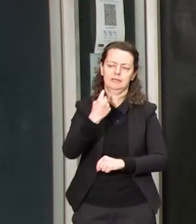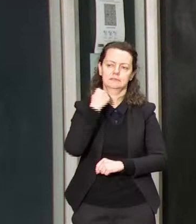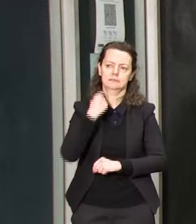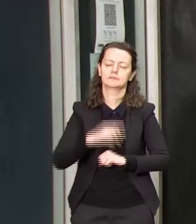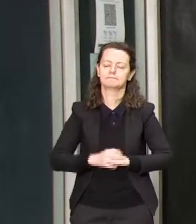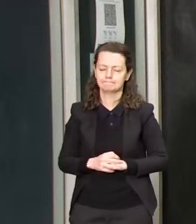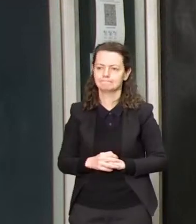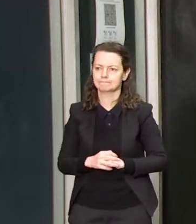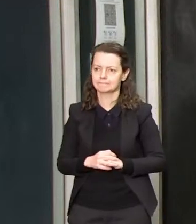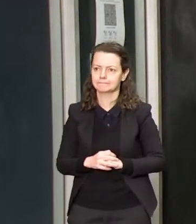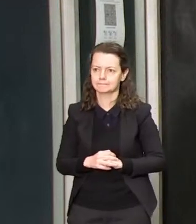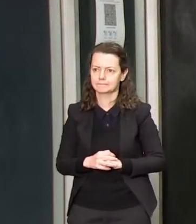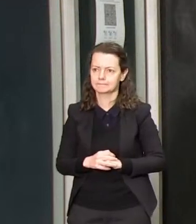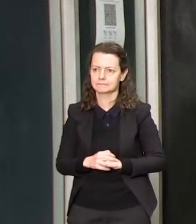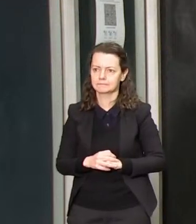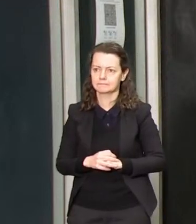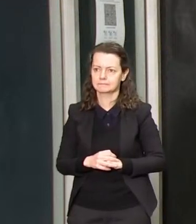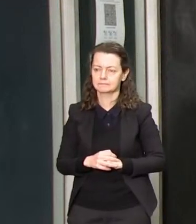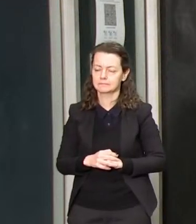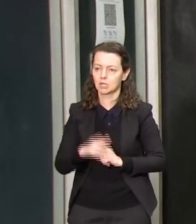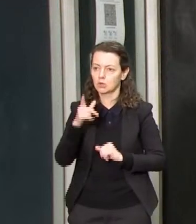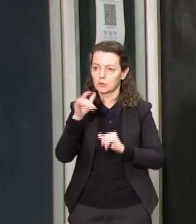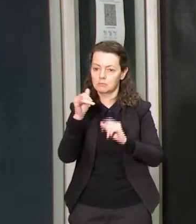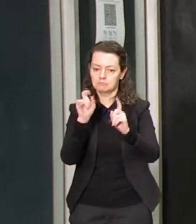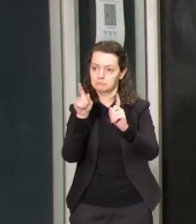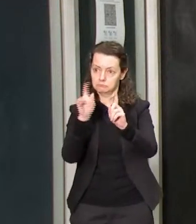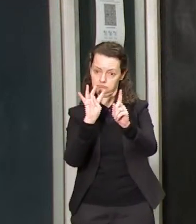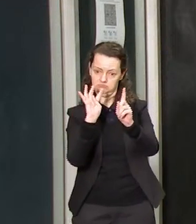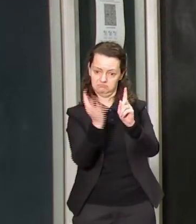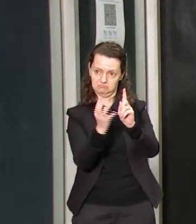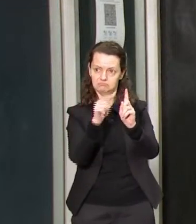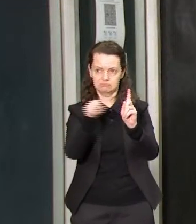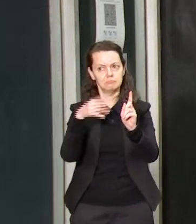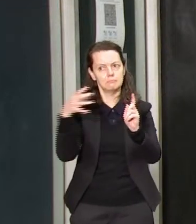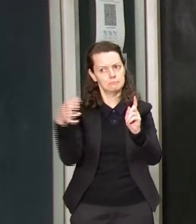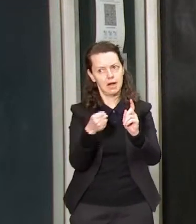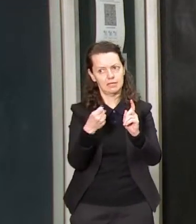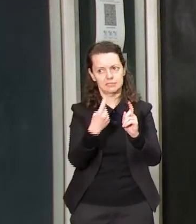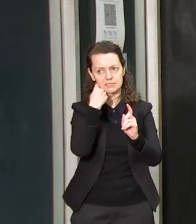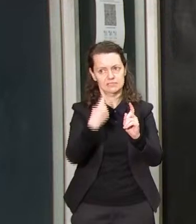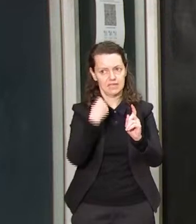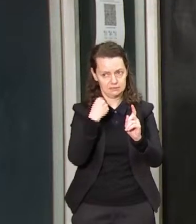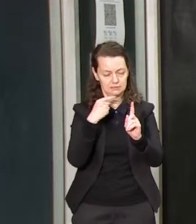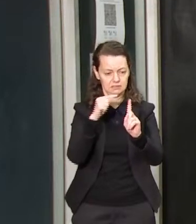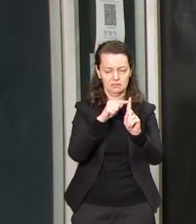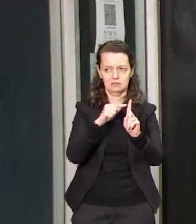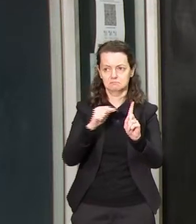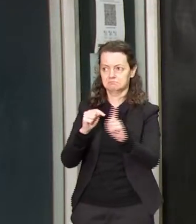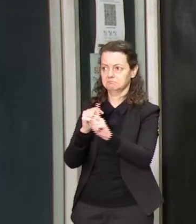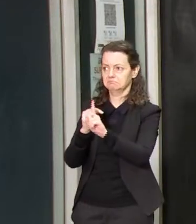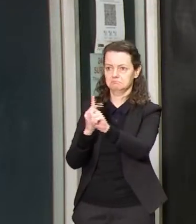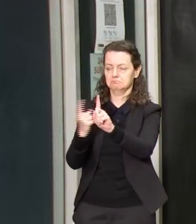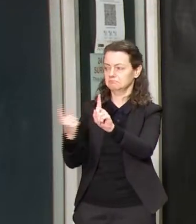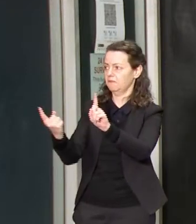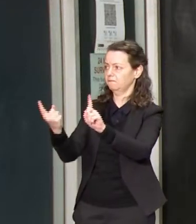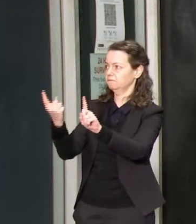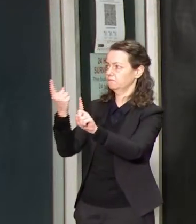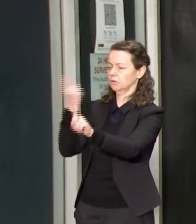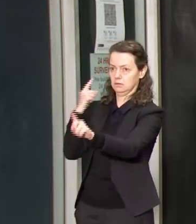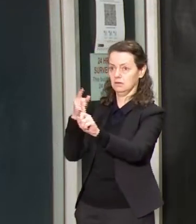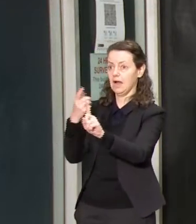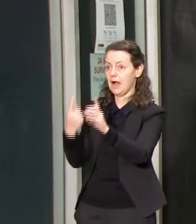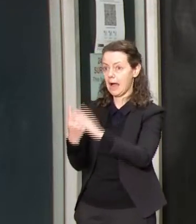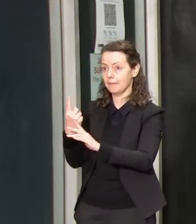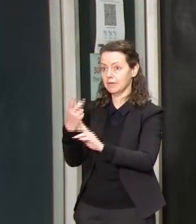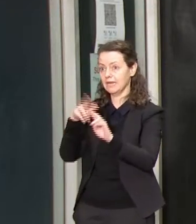not been identified as a primary close contact, who might be one of those cases who's had casual contact with somebody else who isn't aware